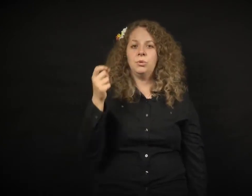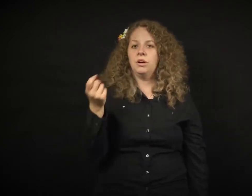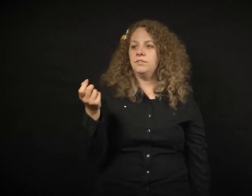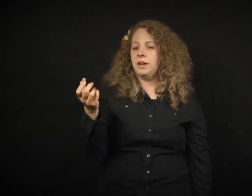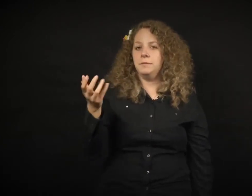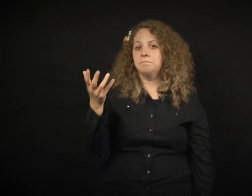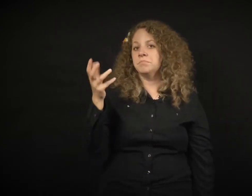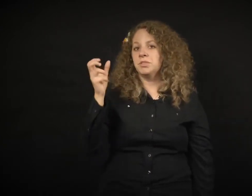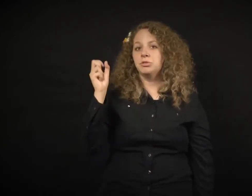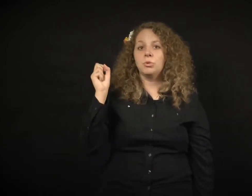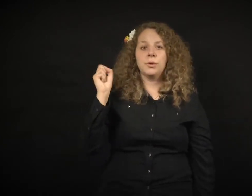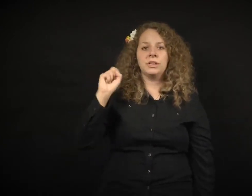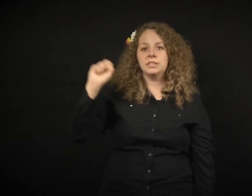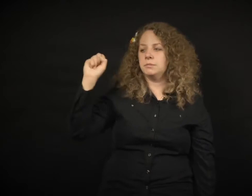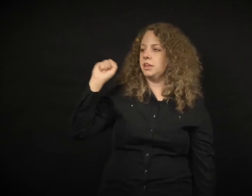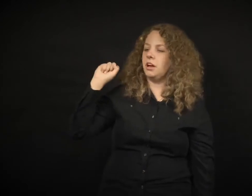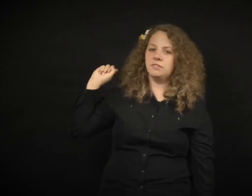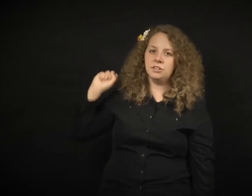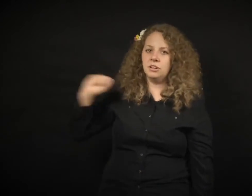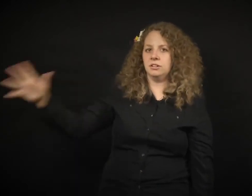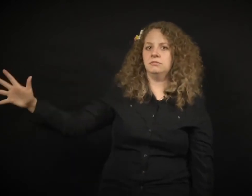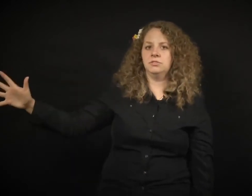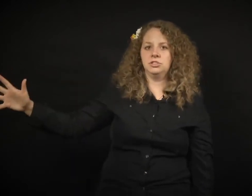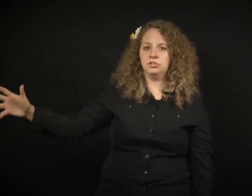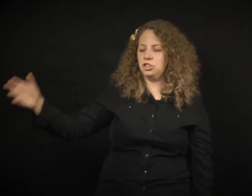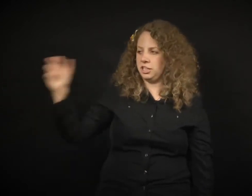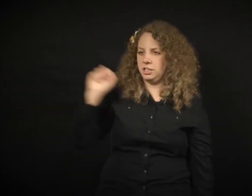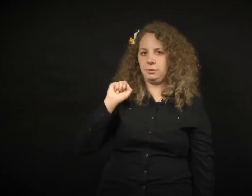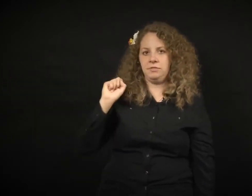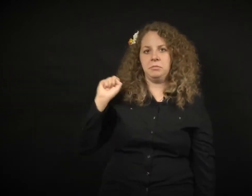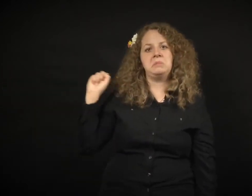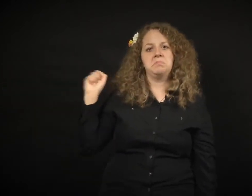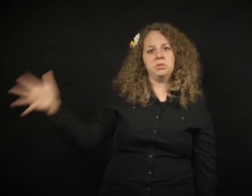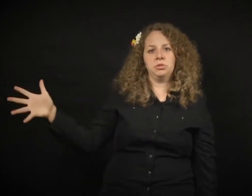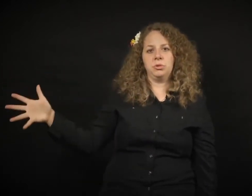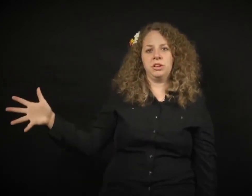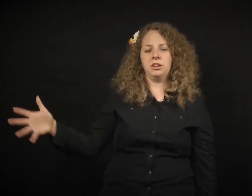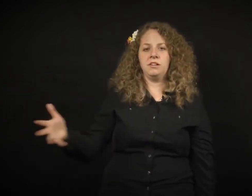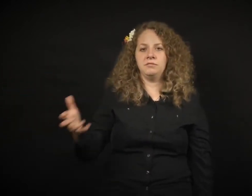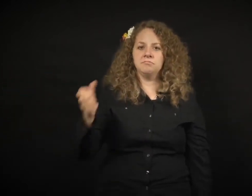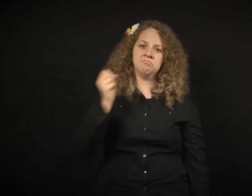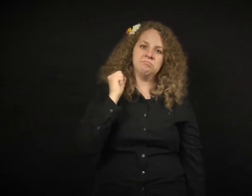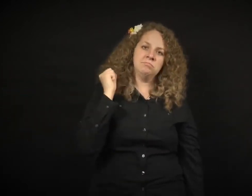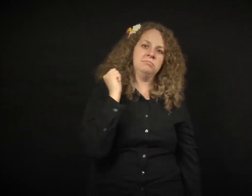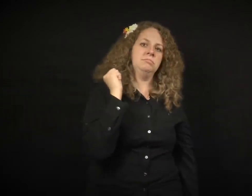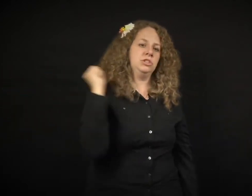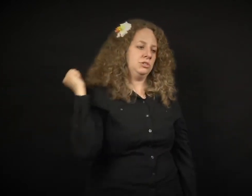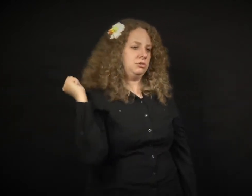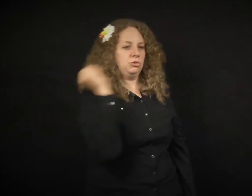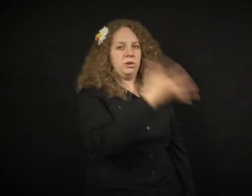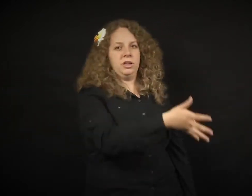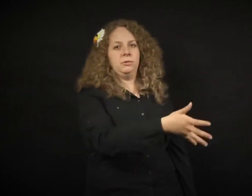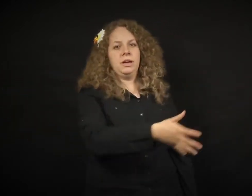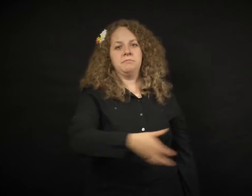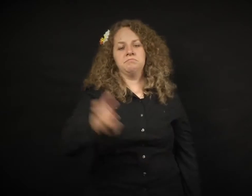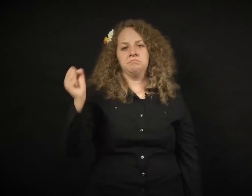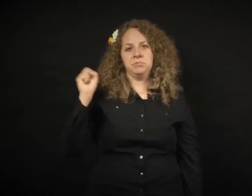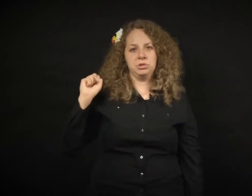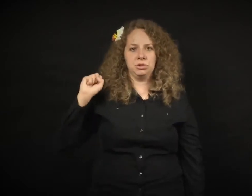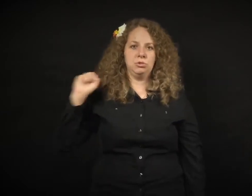Or if I'm throwing something off, just chucking it away from me, throwing it off. Just throwing it away, just